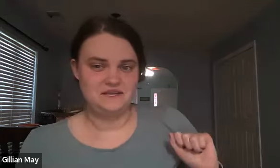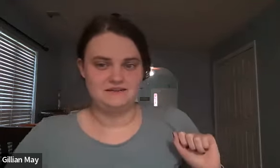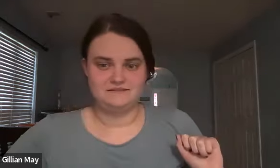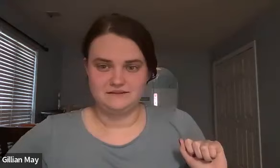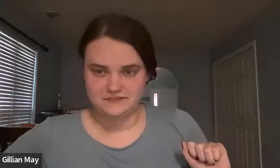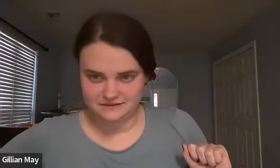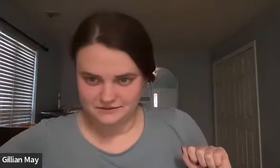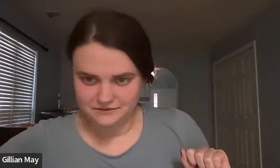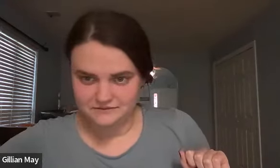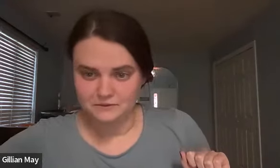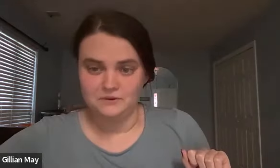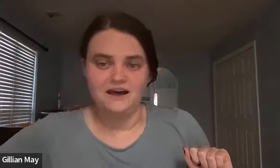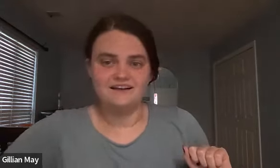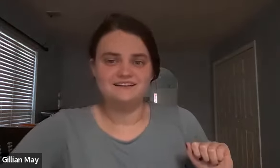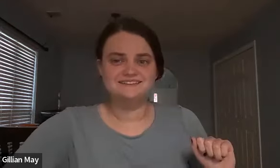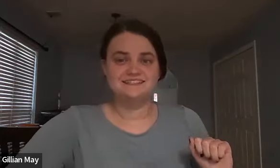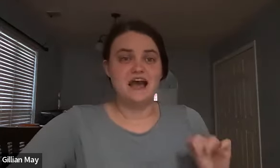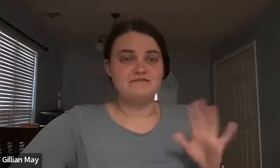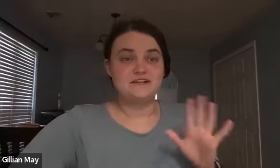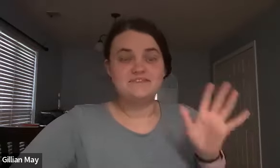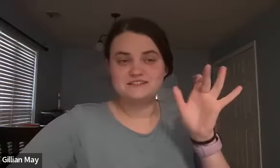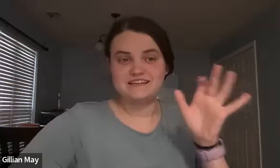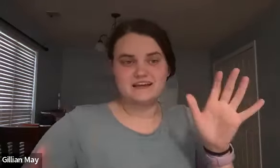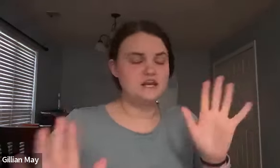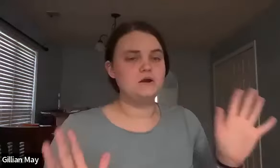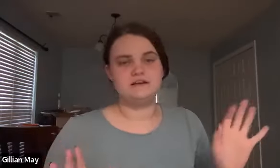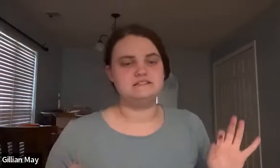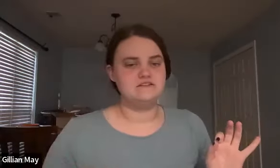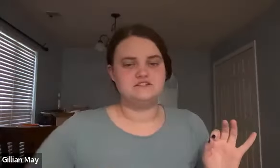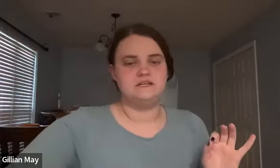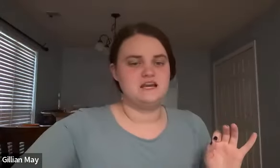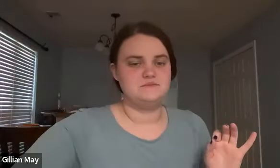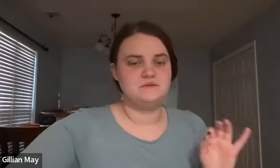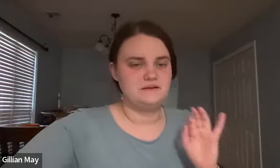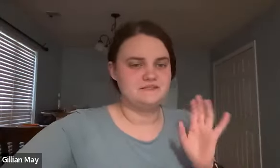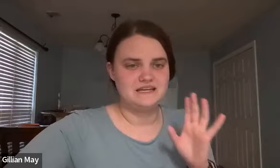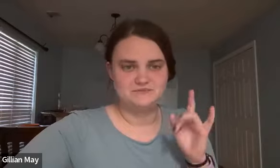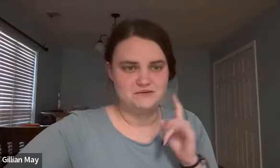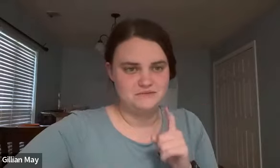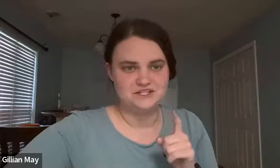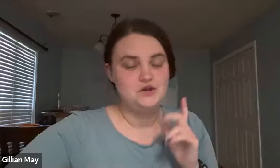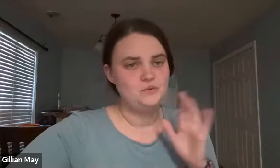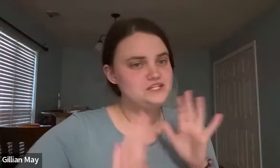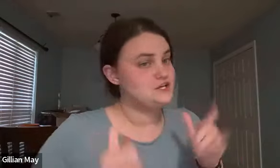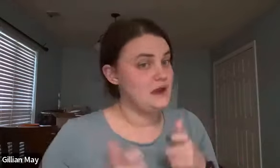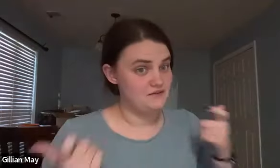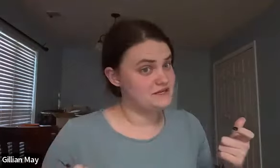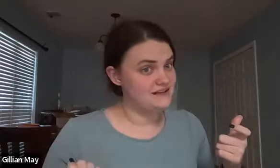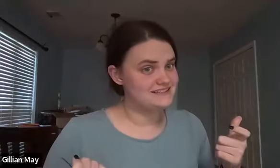Okay, let me see. I forget this. Like, I know I say this so many times, but like Miss Katie's probably mentioned, we usually don't have a big class like